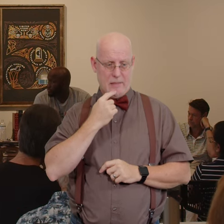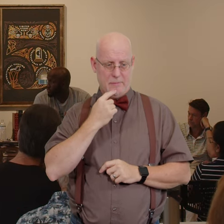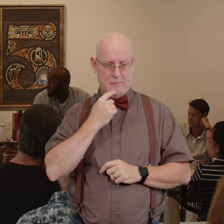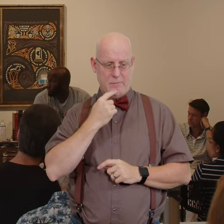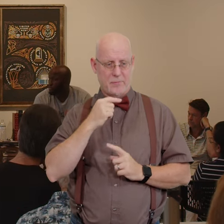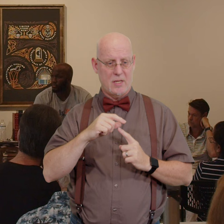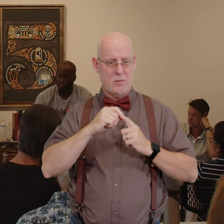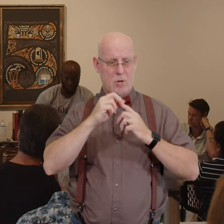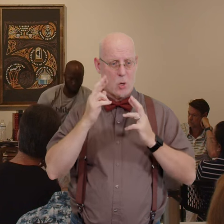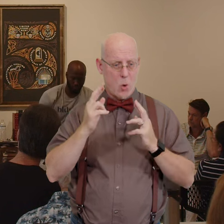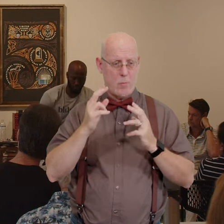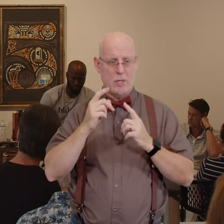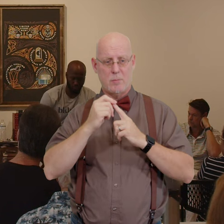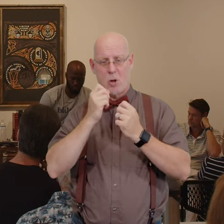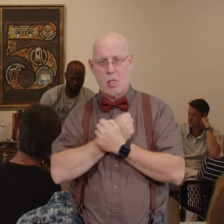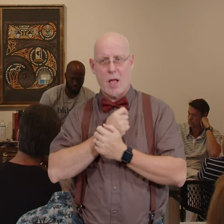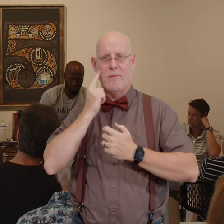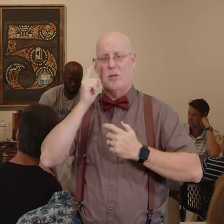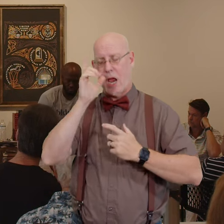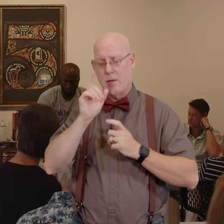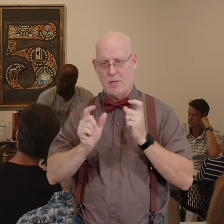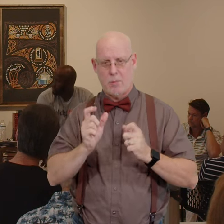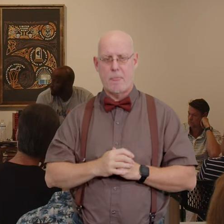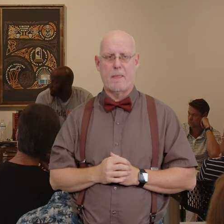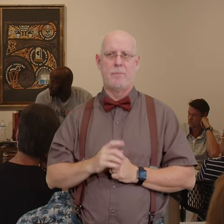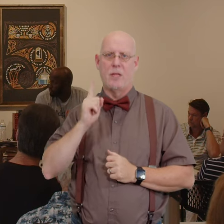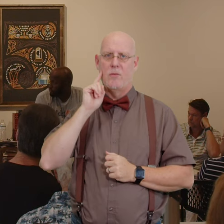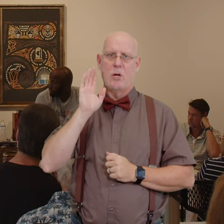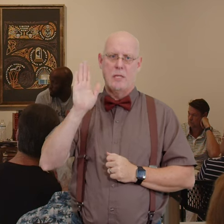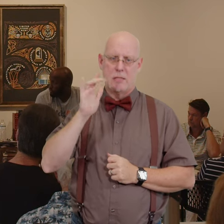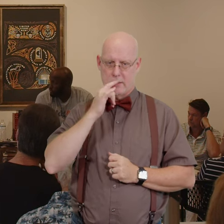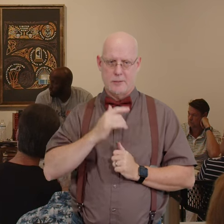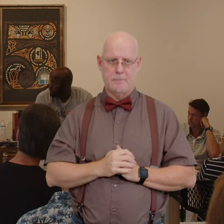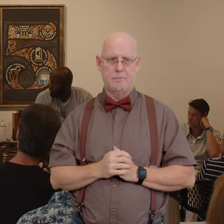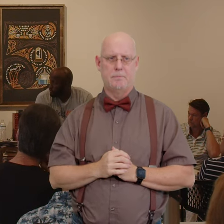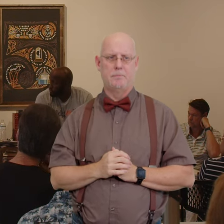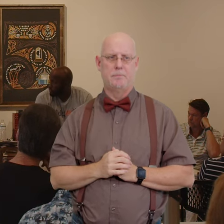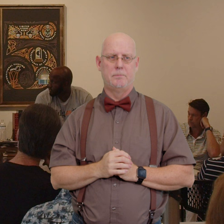a special, hopefully they would say there's a special love for God's people. Like for his kids.